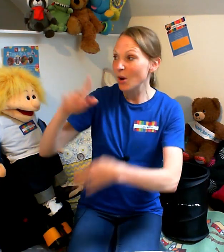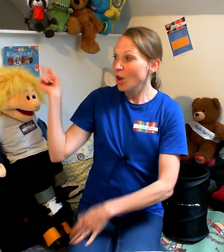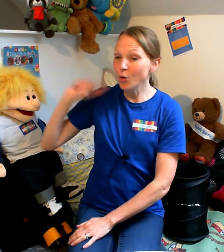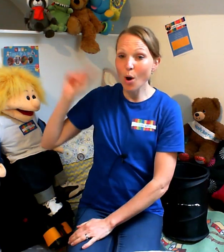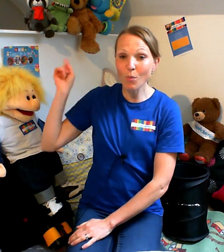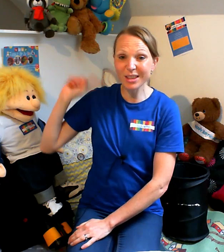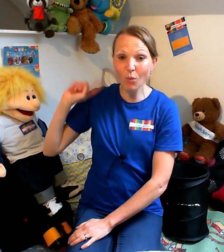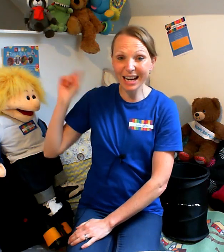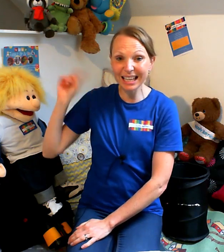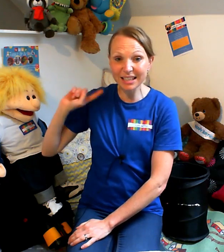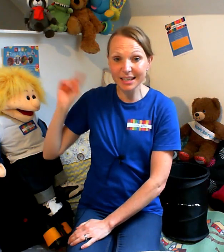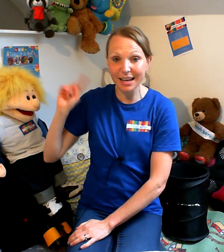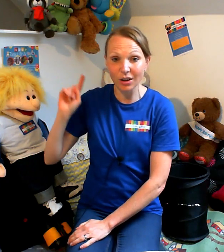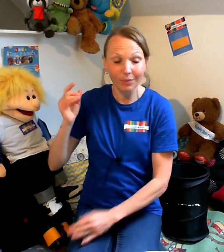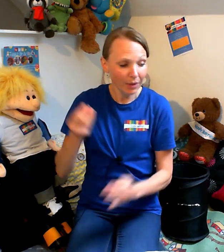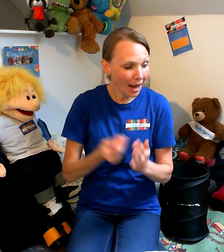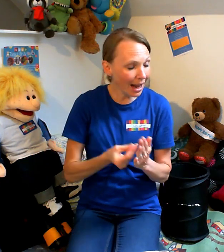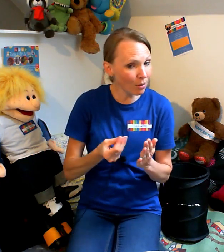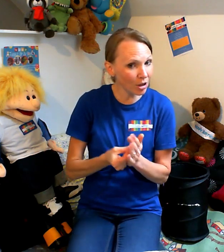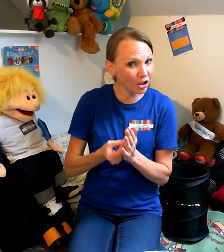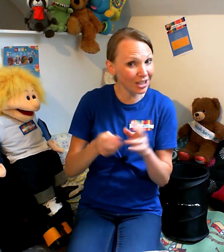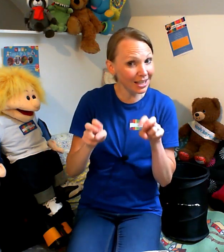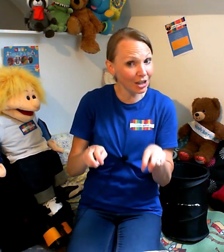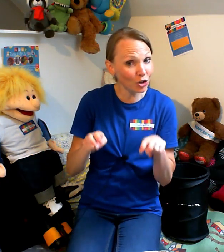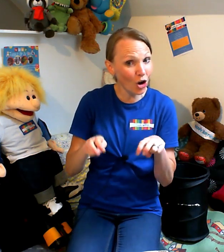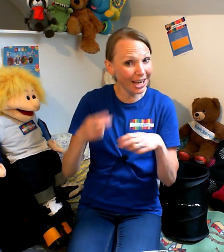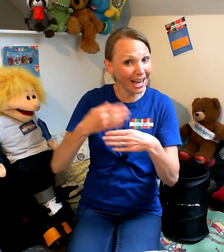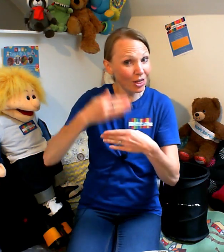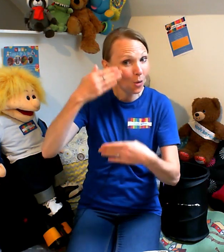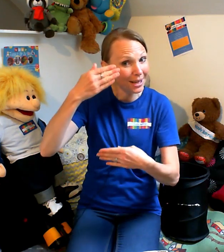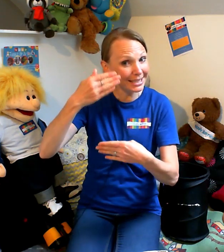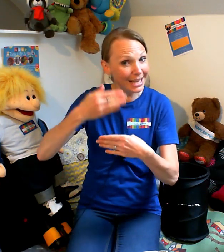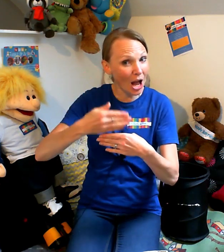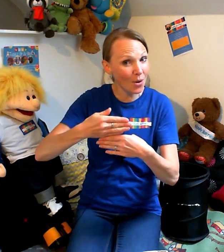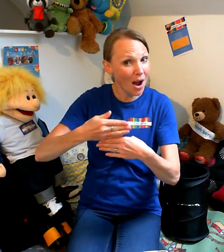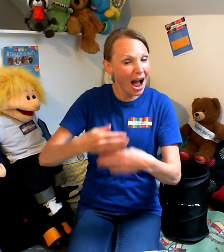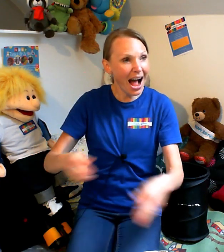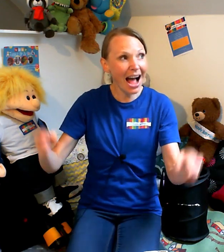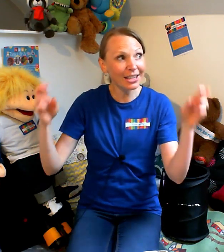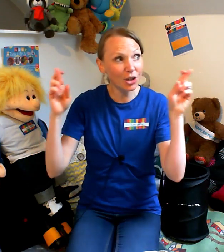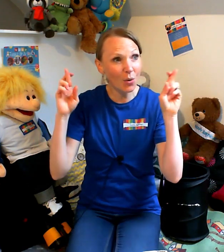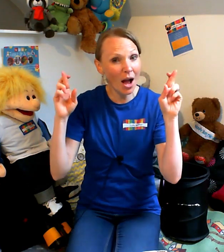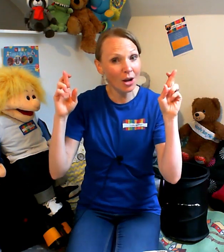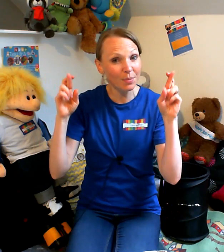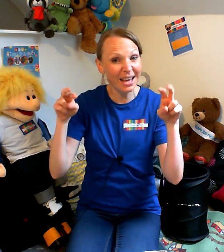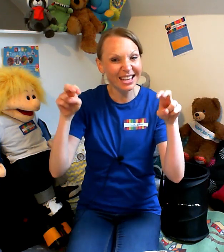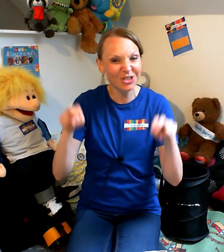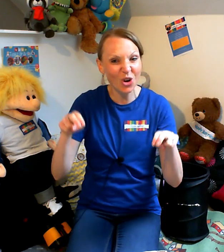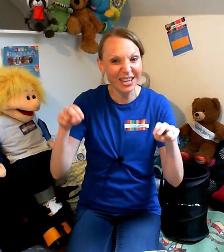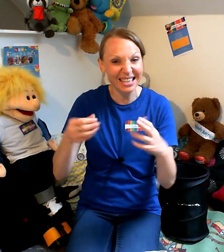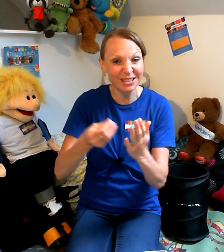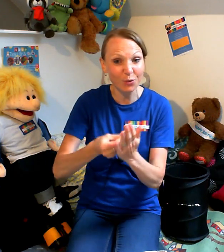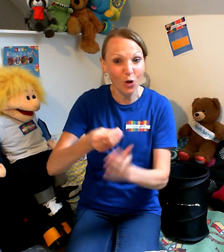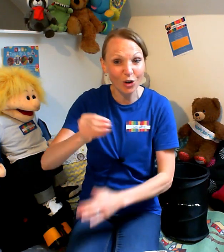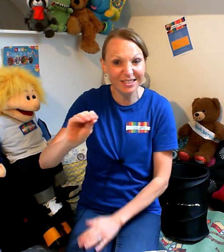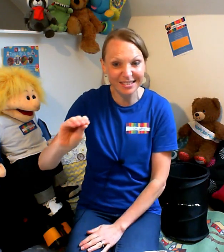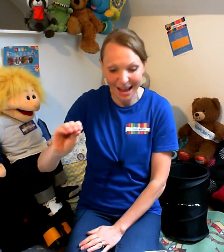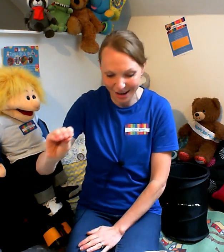The one with the waggly tail. How much is that doggy in the window? I do hope that doggy's for sale.